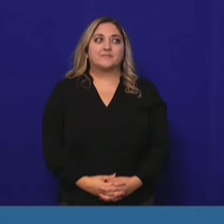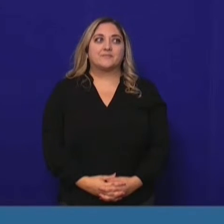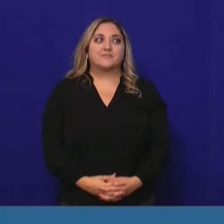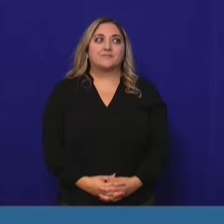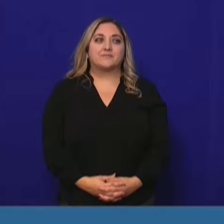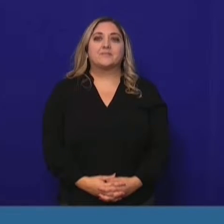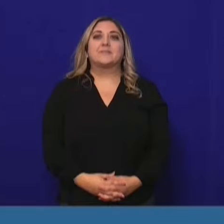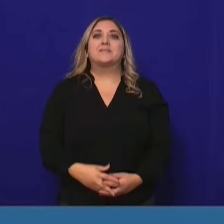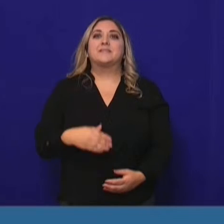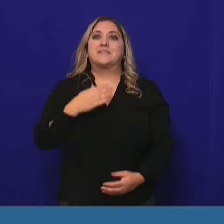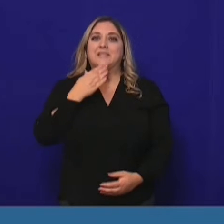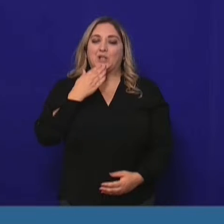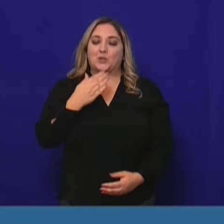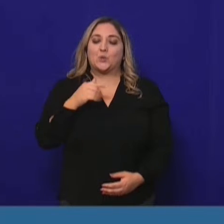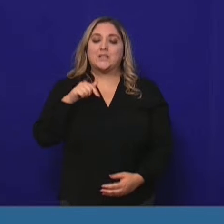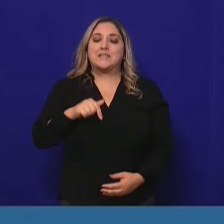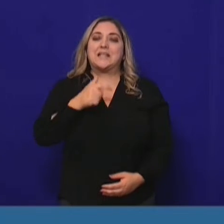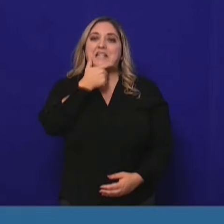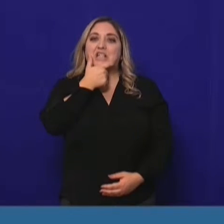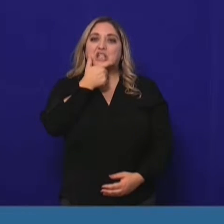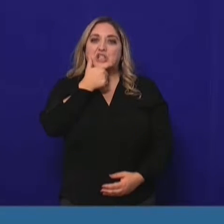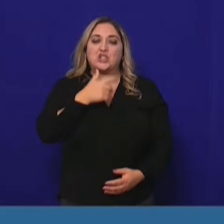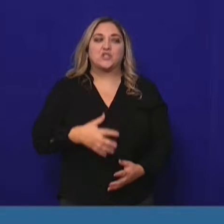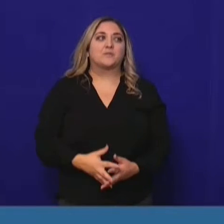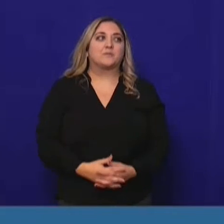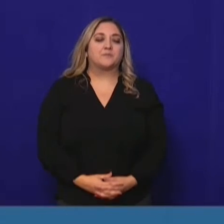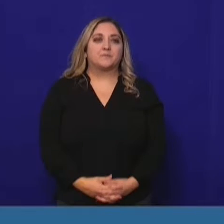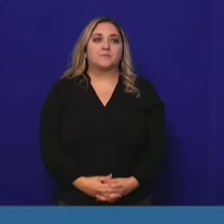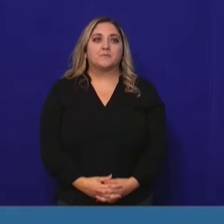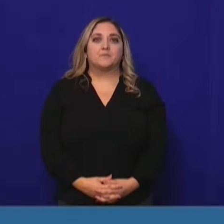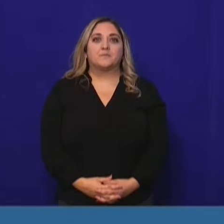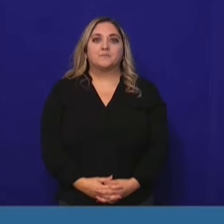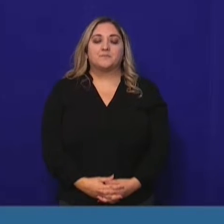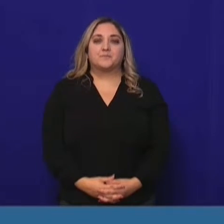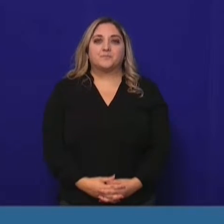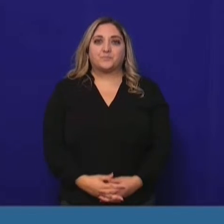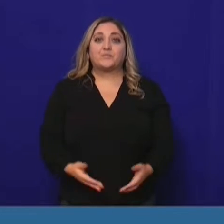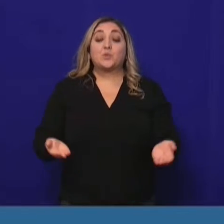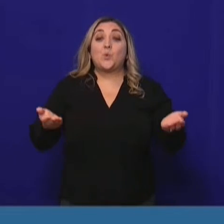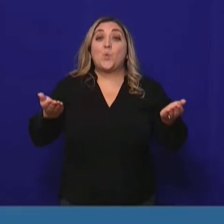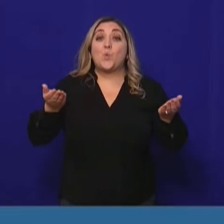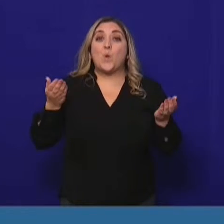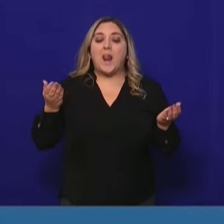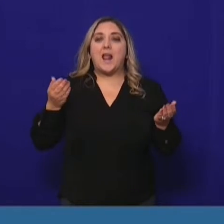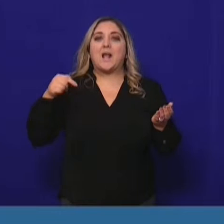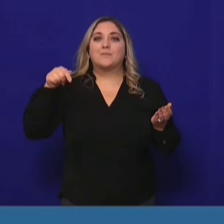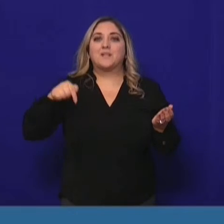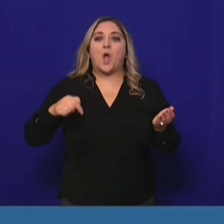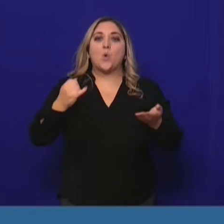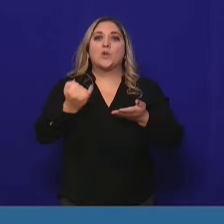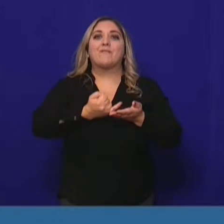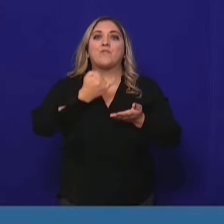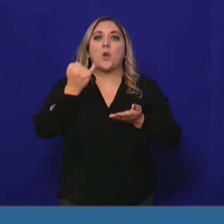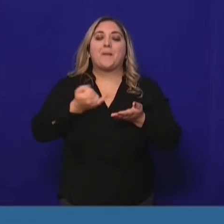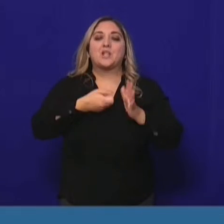Grazzi. Naddu għal messaġġ bl-Ingliż. Welcome everyone. This is